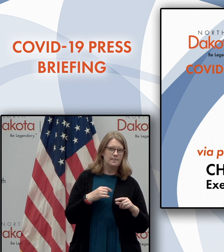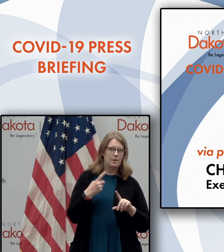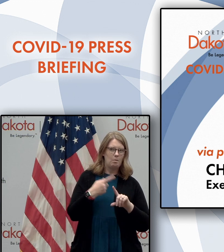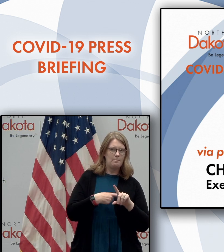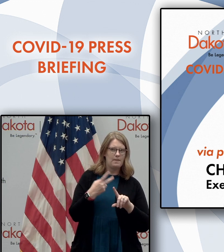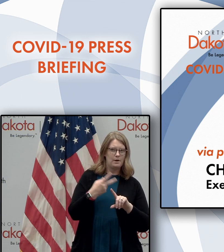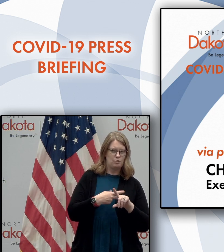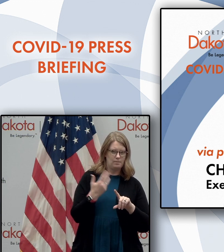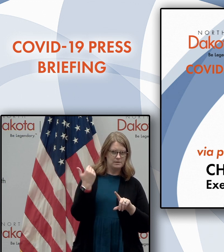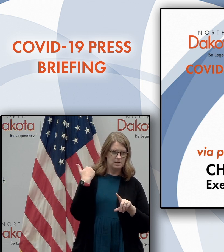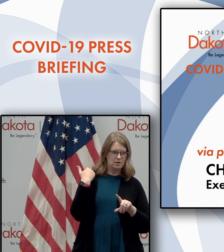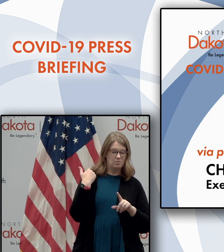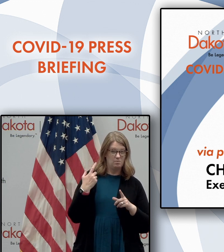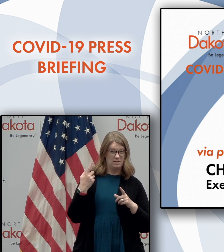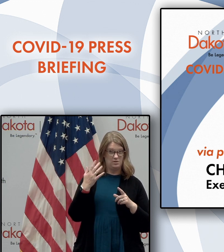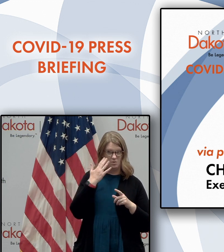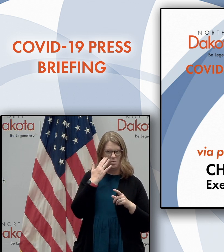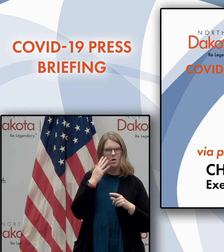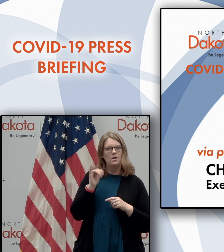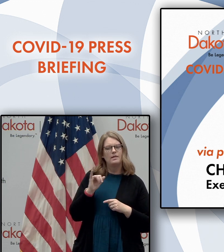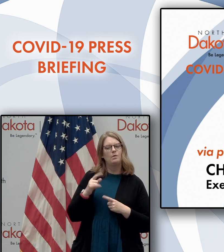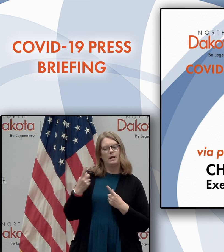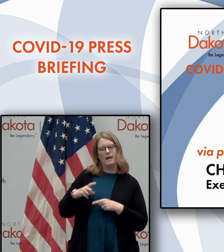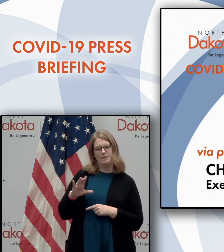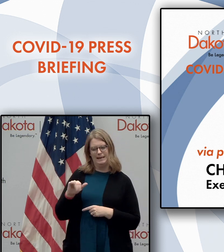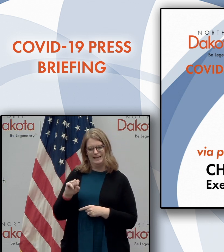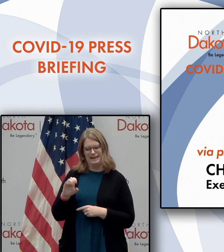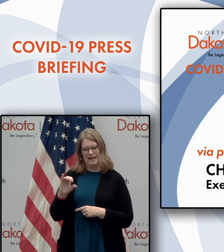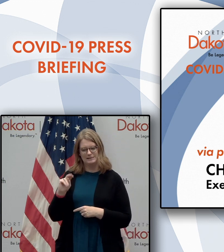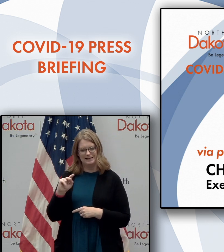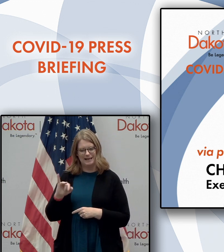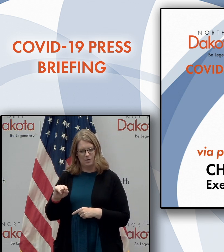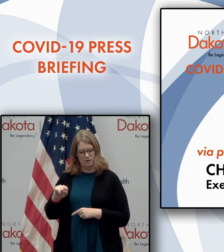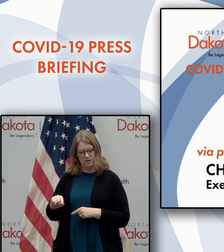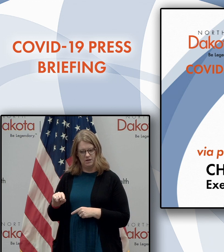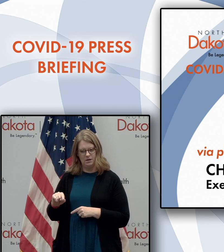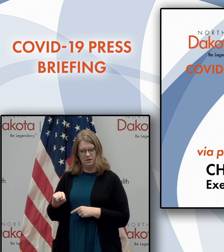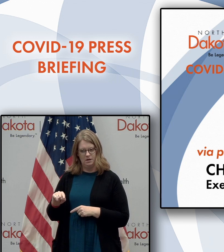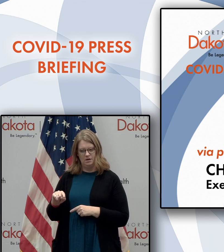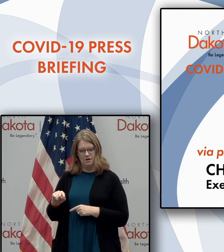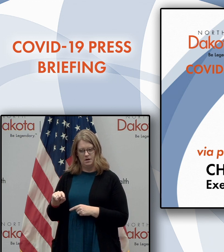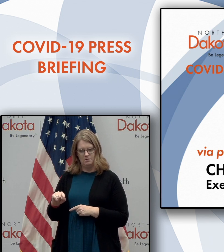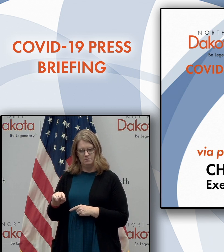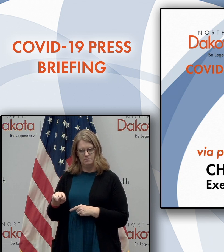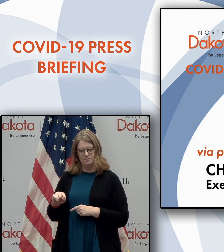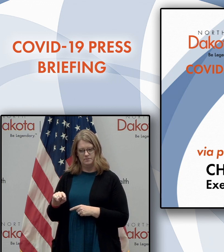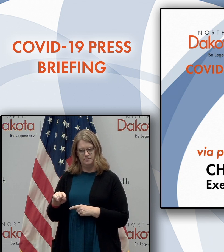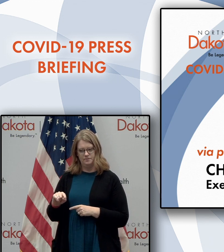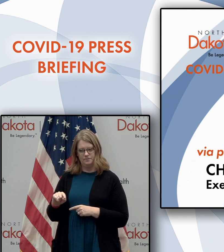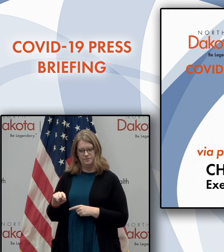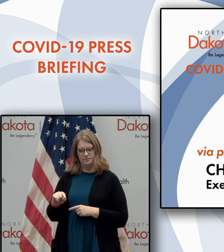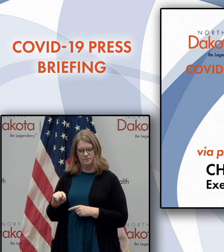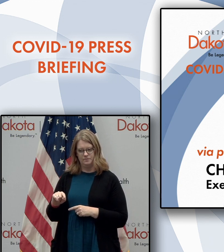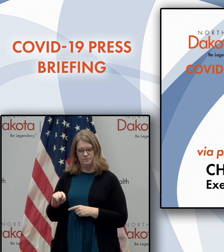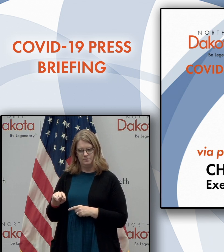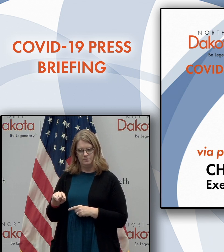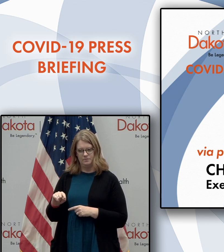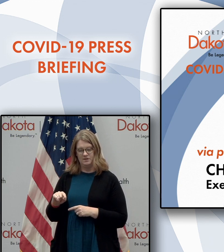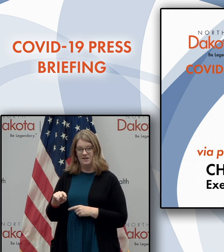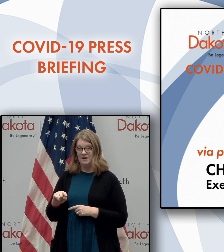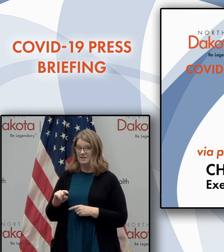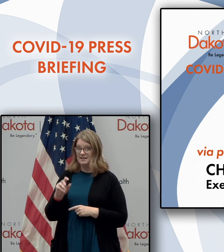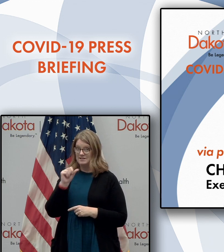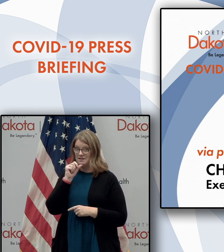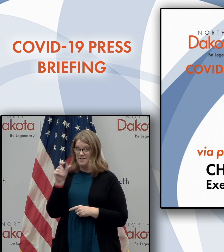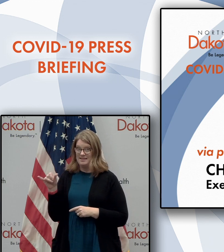had in Cass County were not to nearly the level that they are that we have in a few